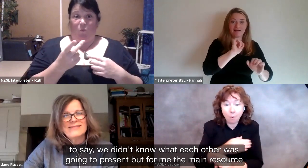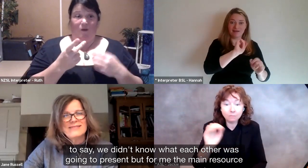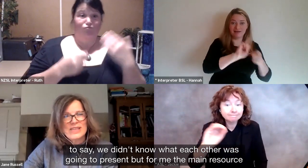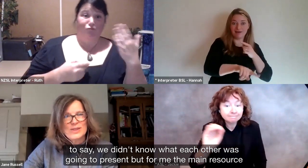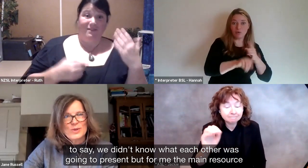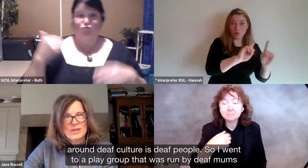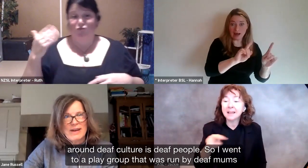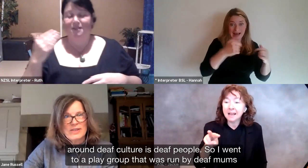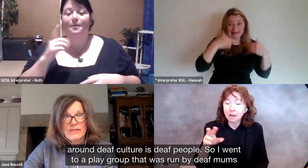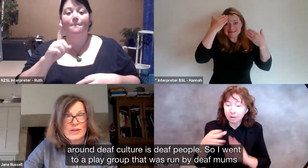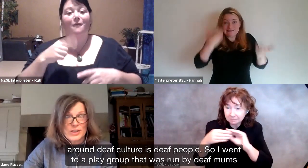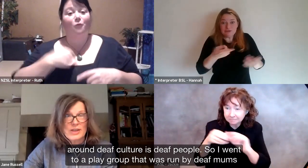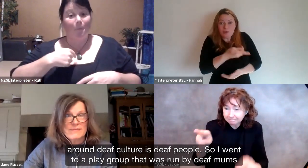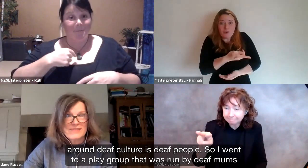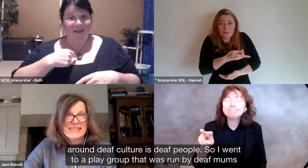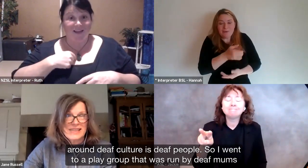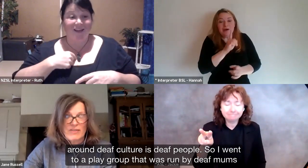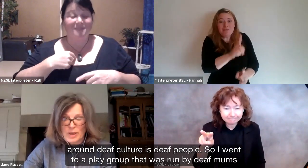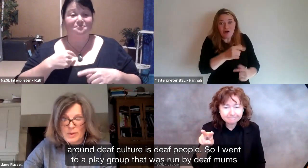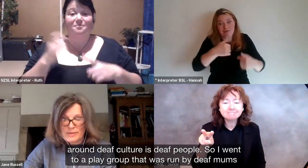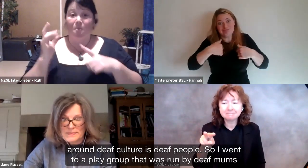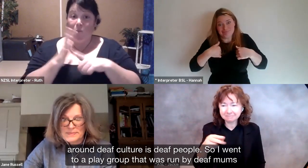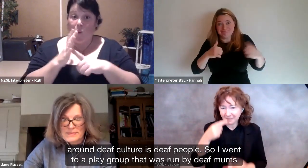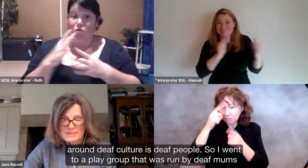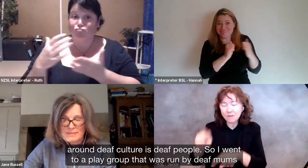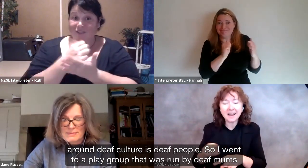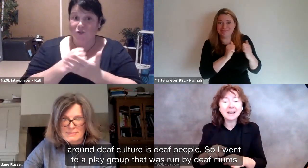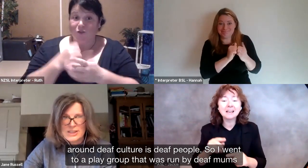main resource around deaf culture is deaf people.